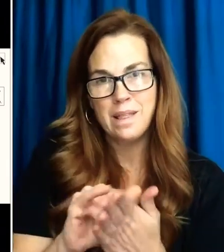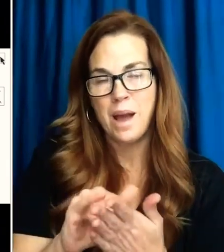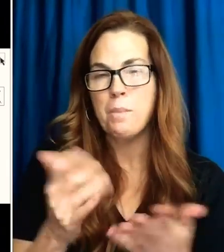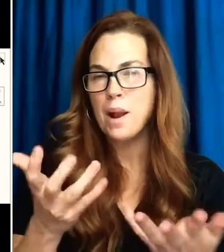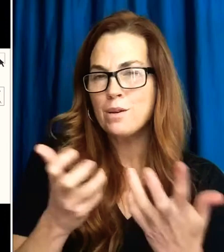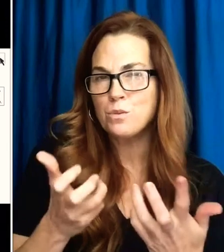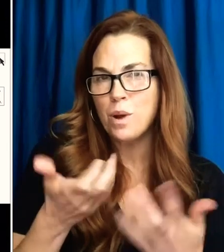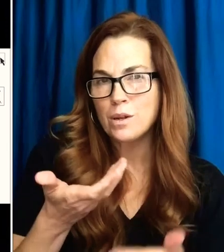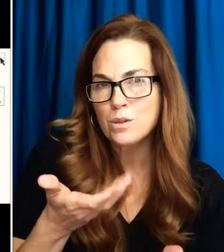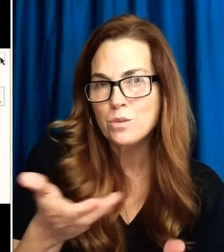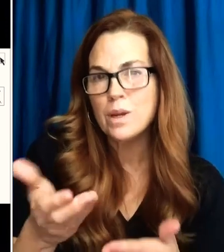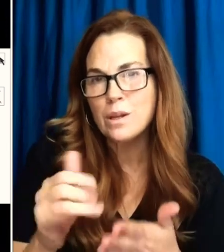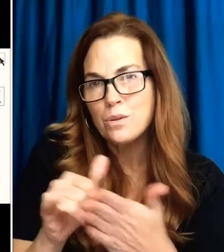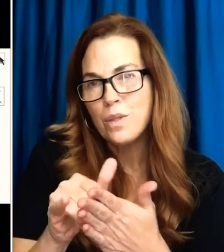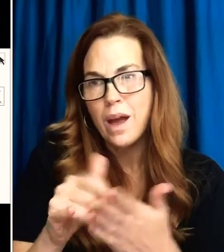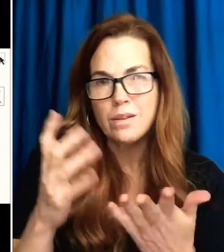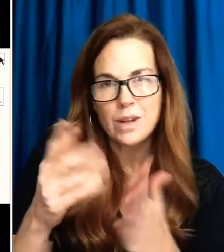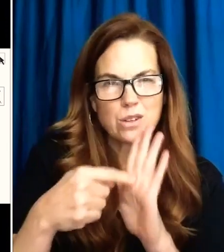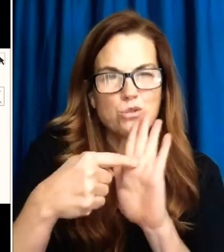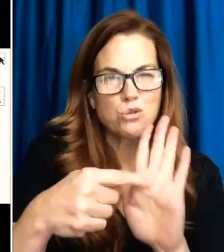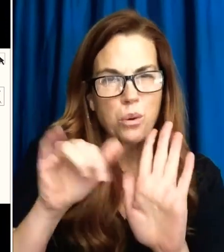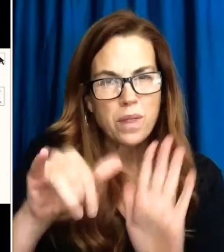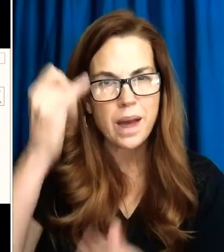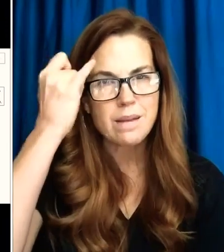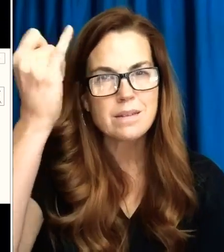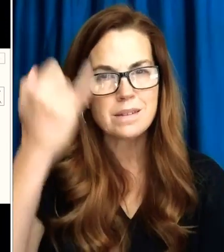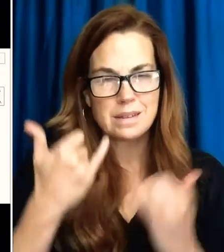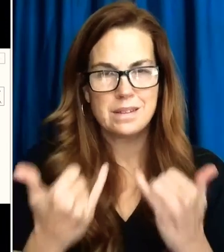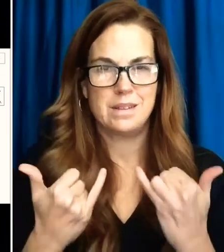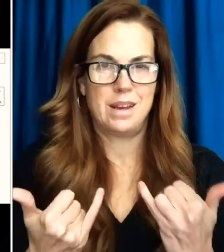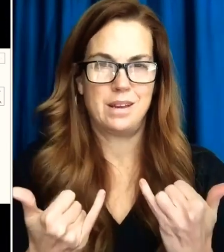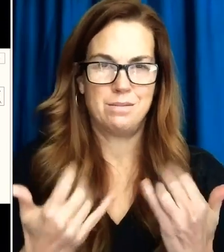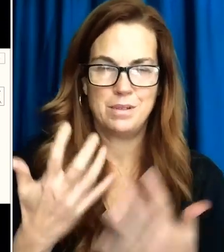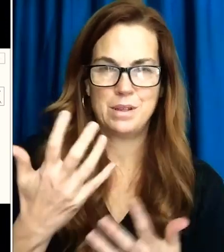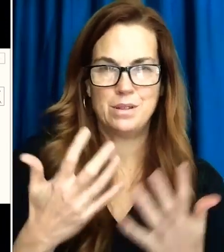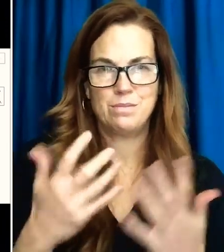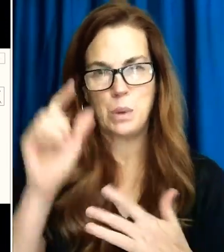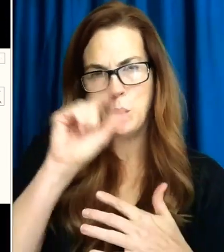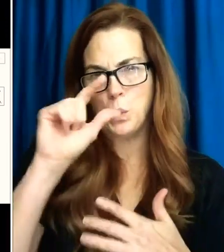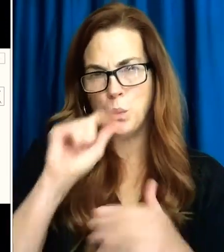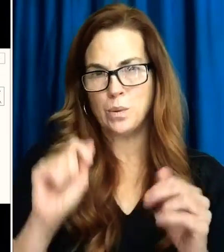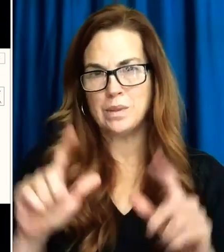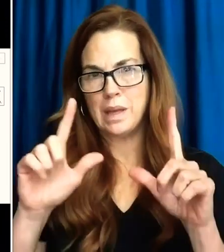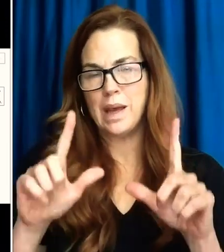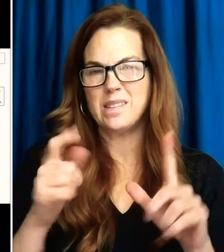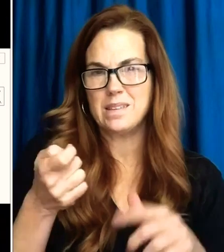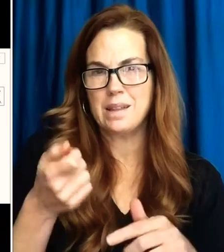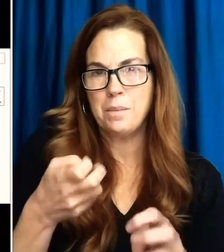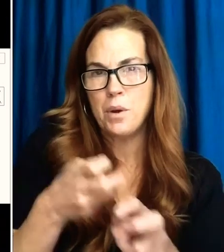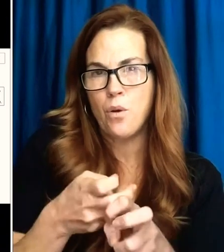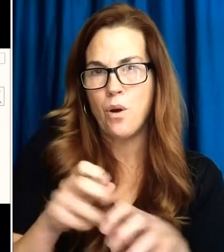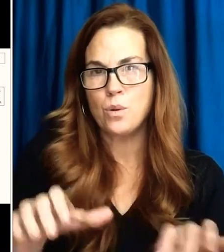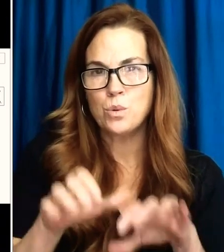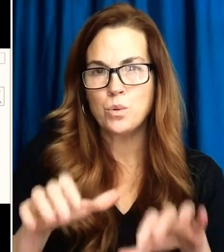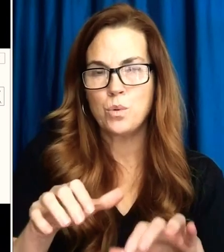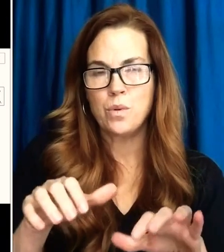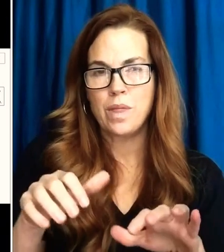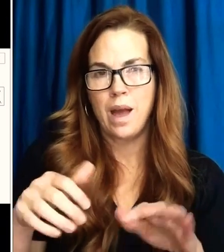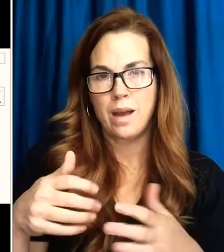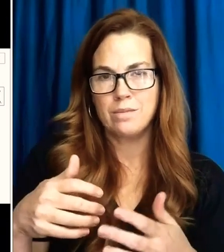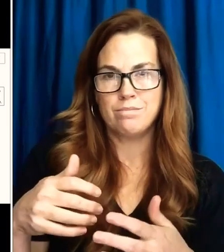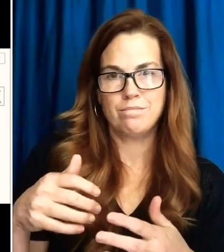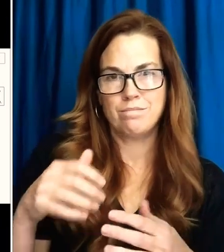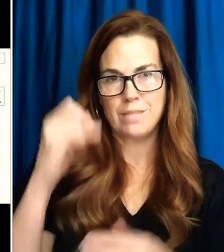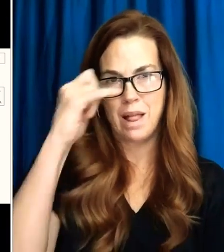it's hard to do a repetition bar in Google Slides. Okay, so Now that you're done taking down the notes, because you just got done